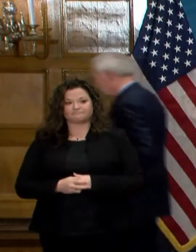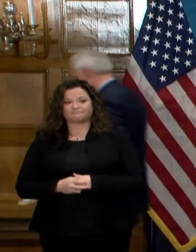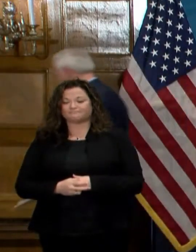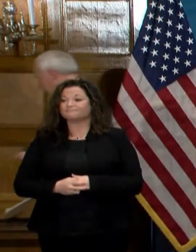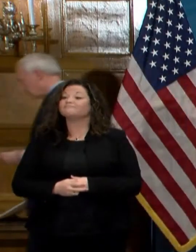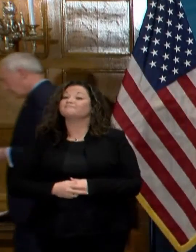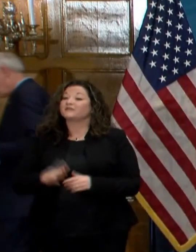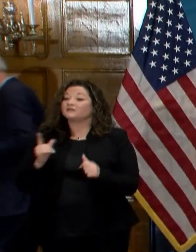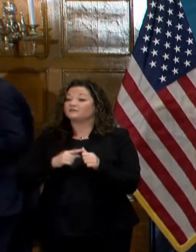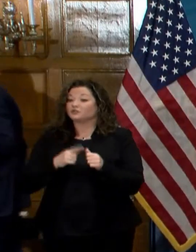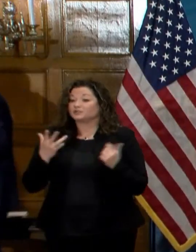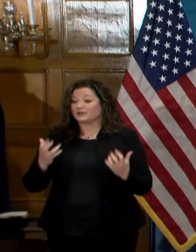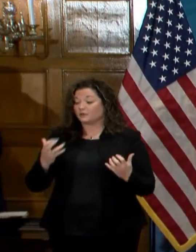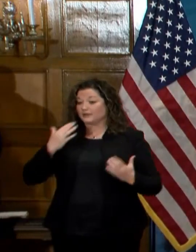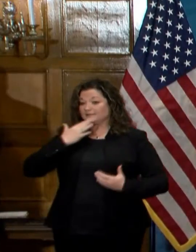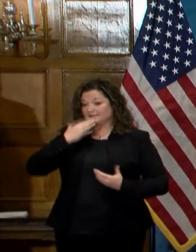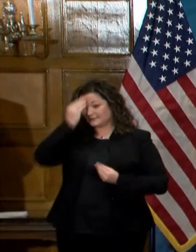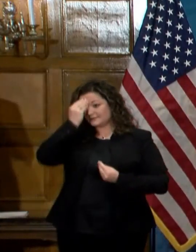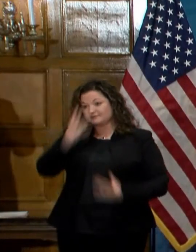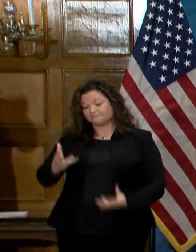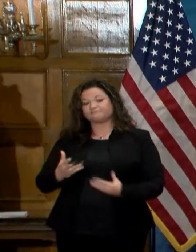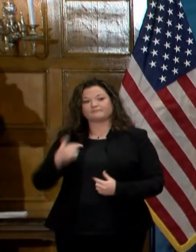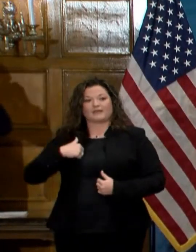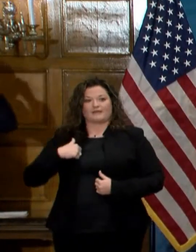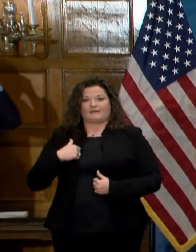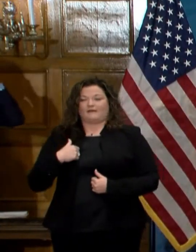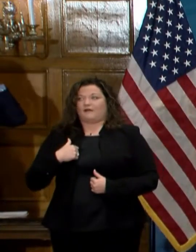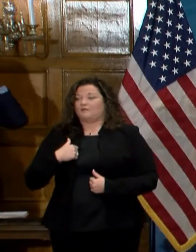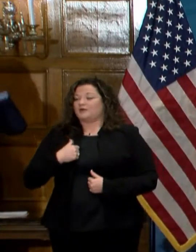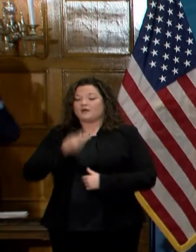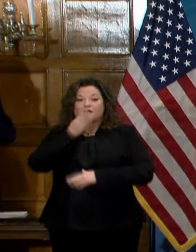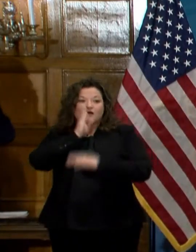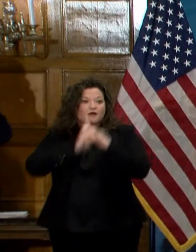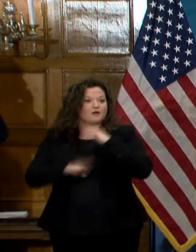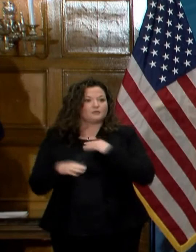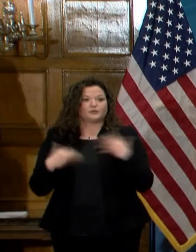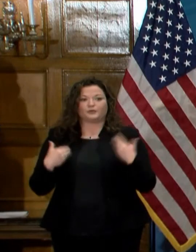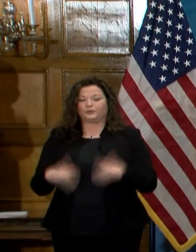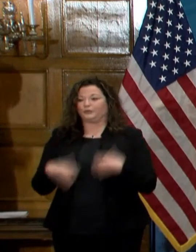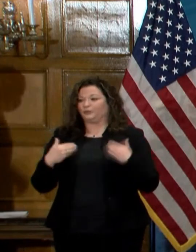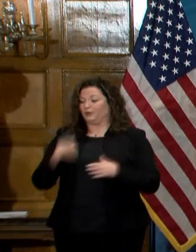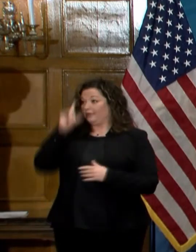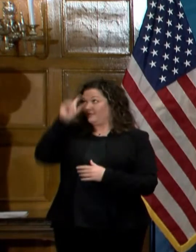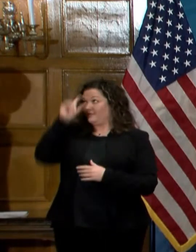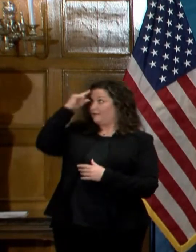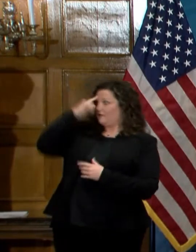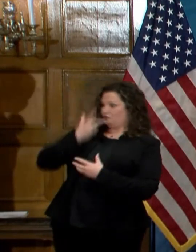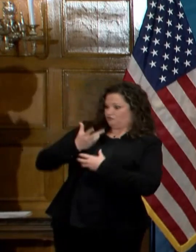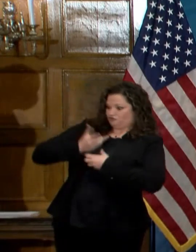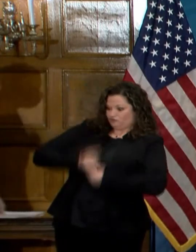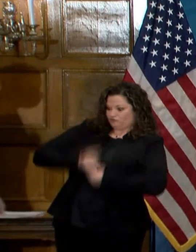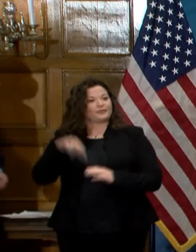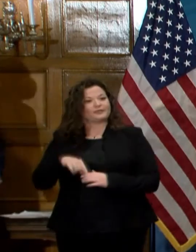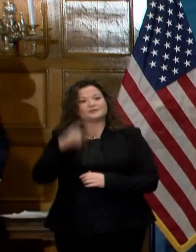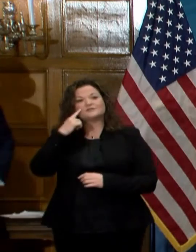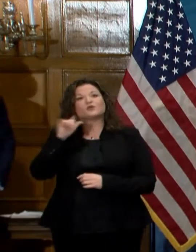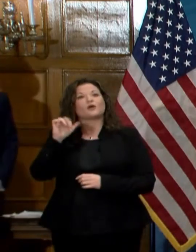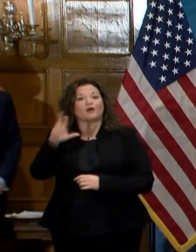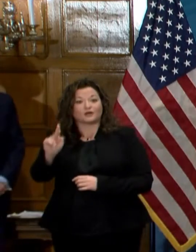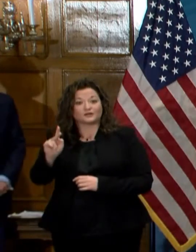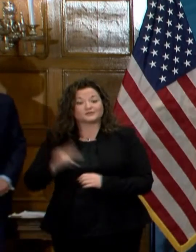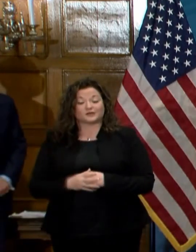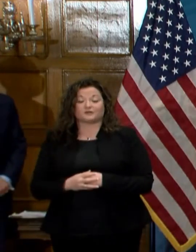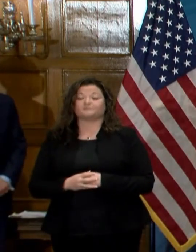Well, first off, let me say that I am humbled beyond words that the governor would trust me to do this for the state of